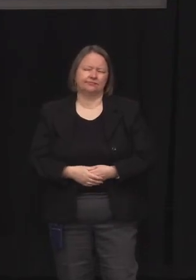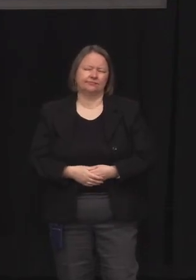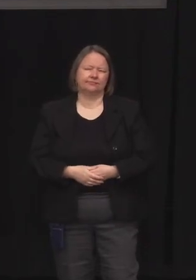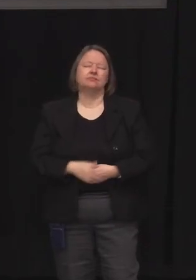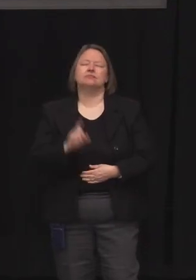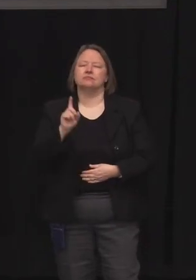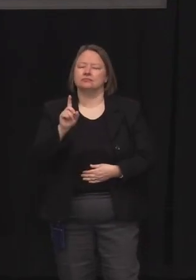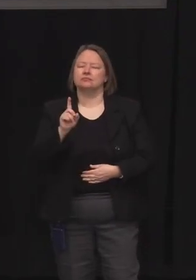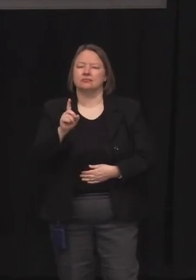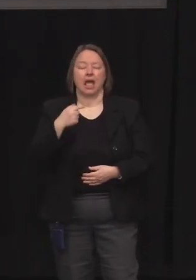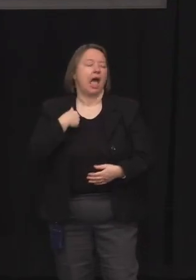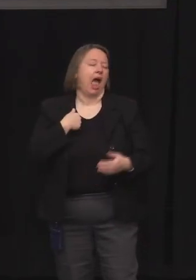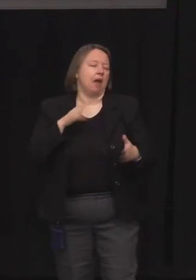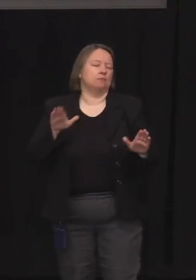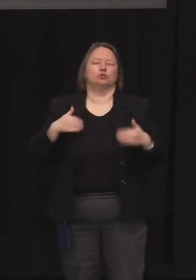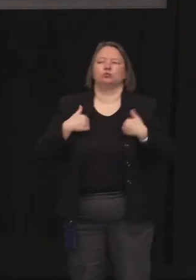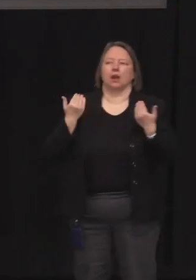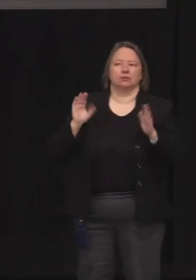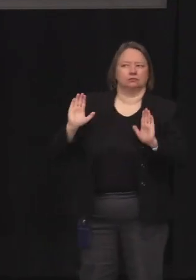How about this one? I'm too young.